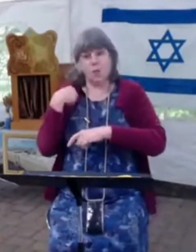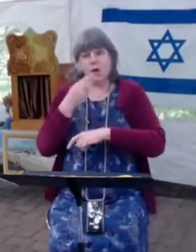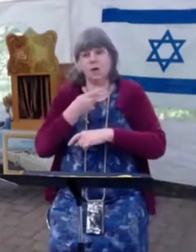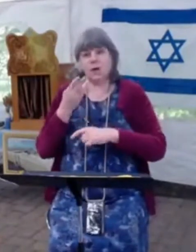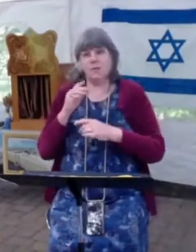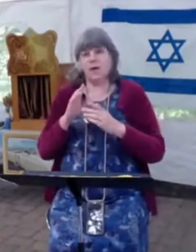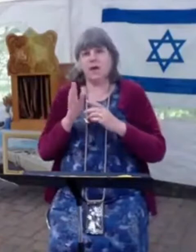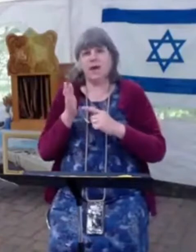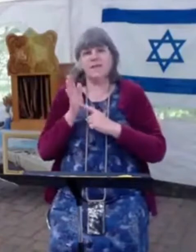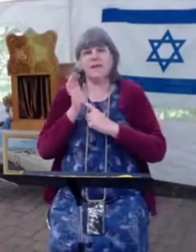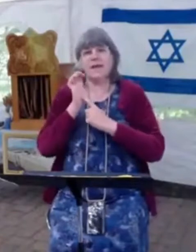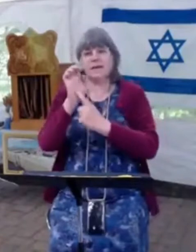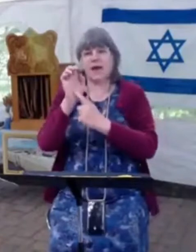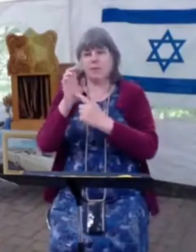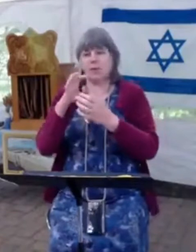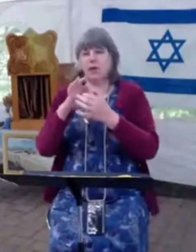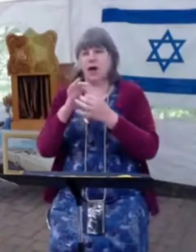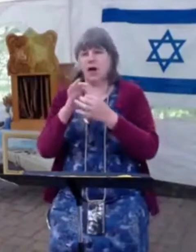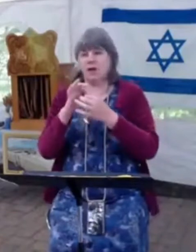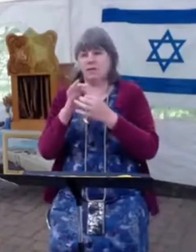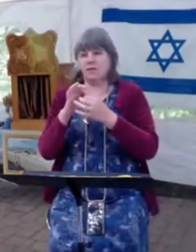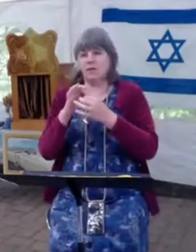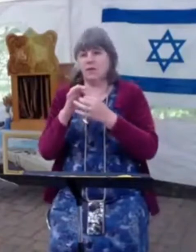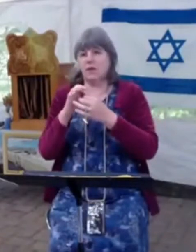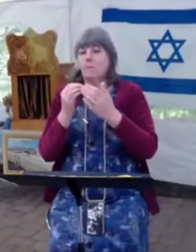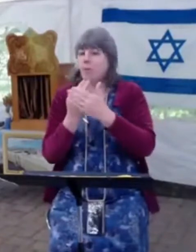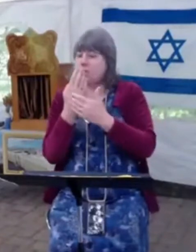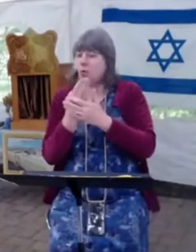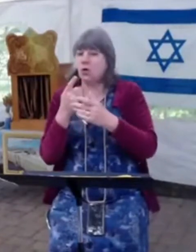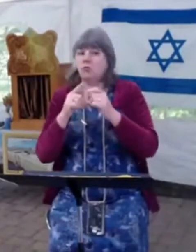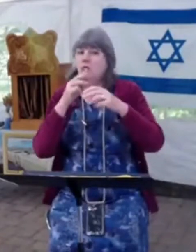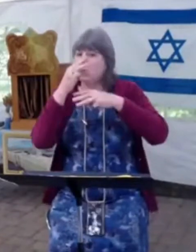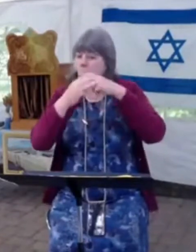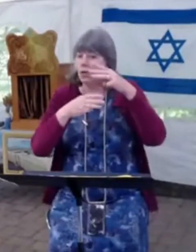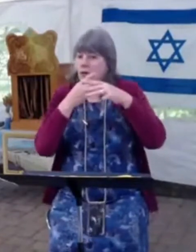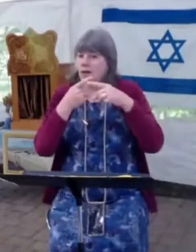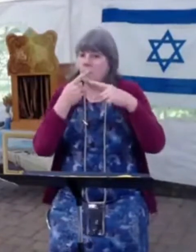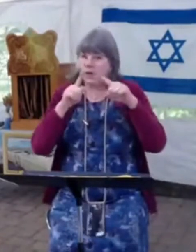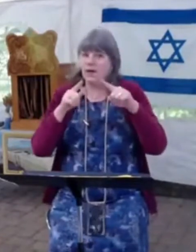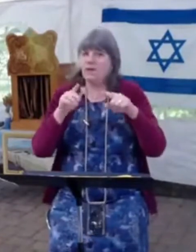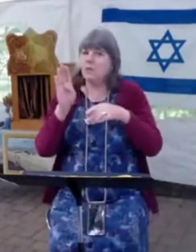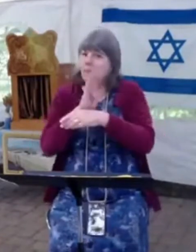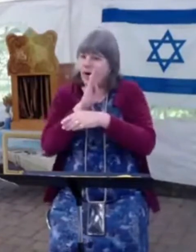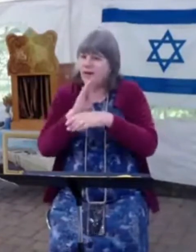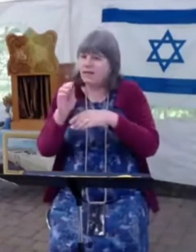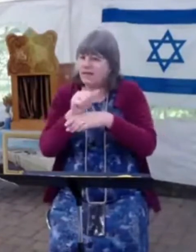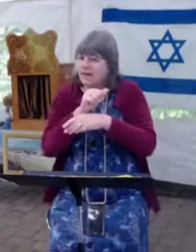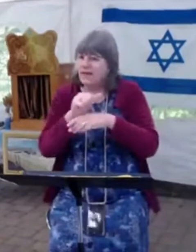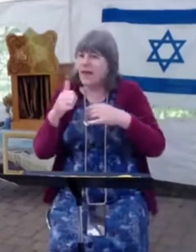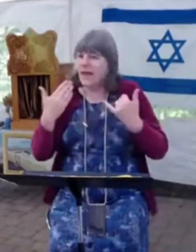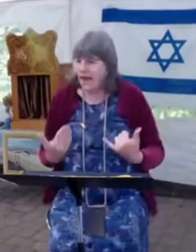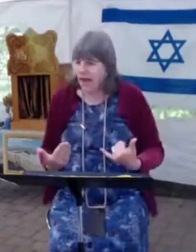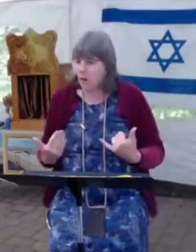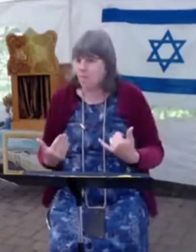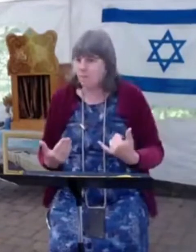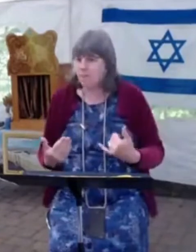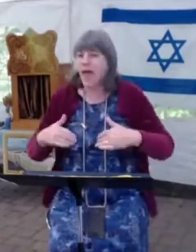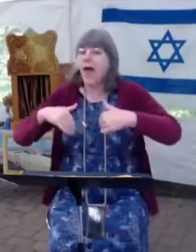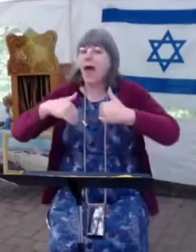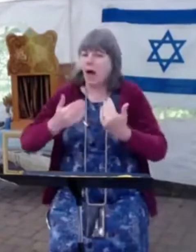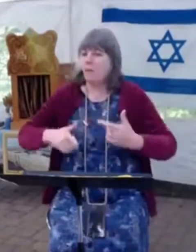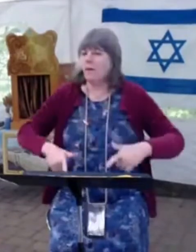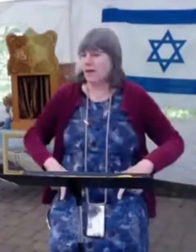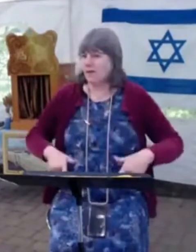today, just like these early believers in Galatia, we must show that kingdom by the way we